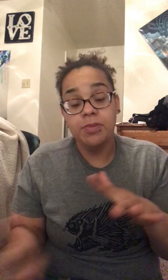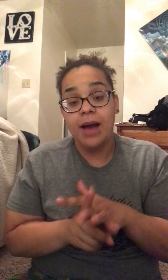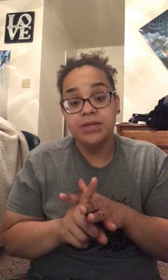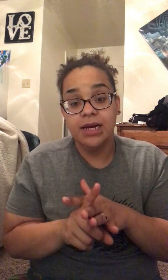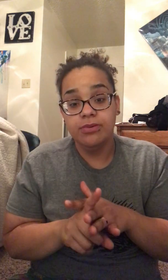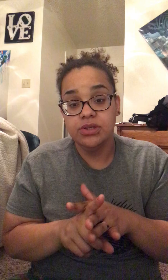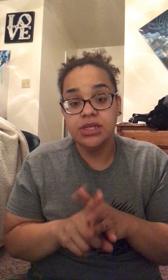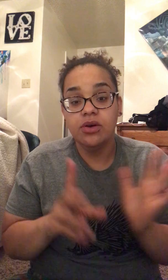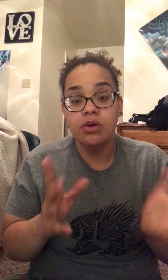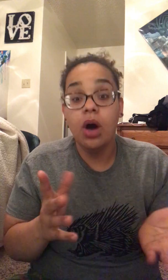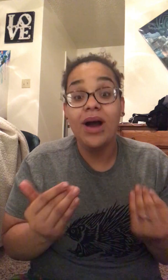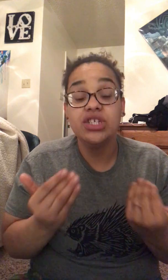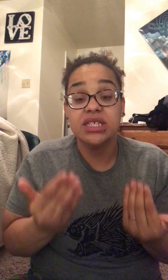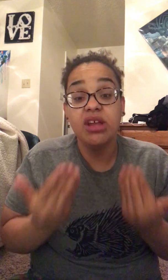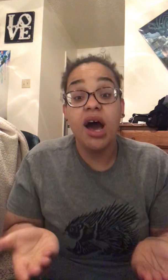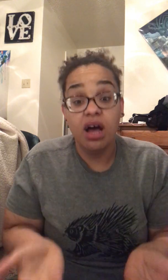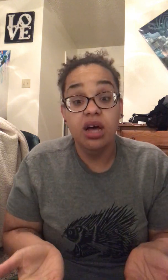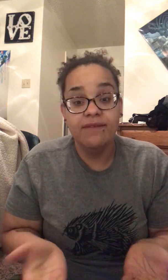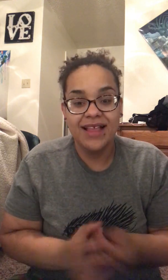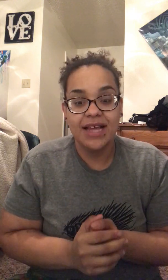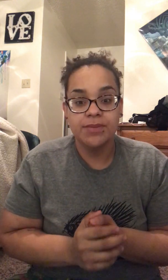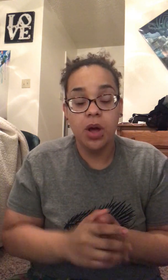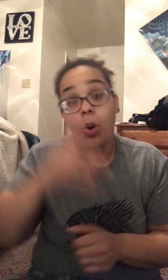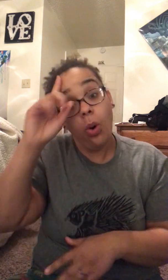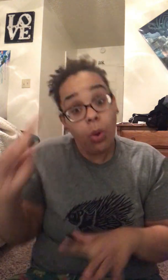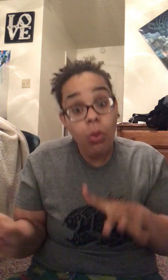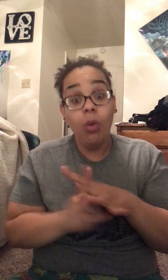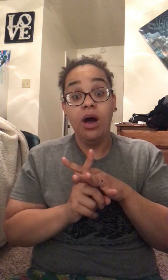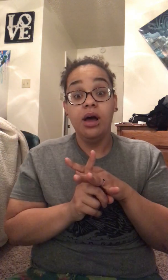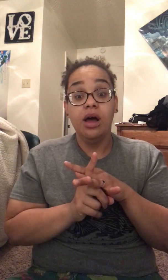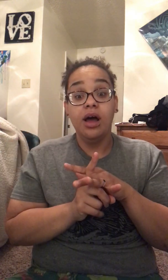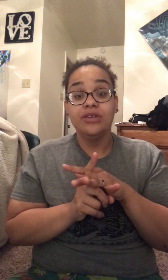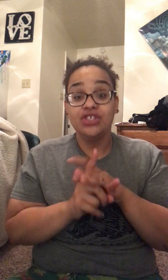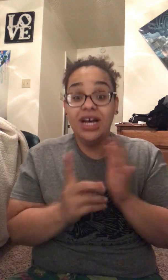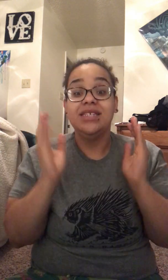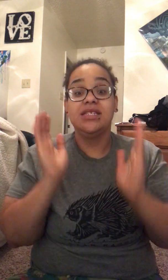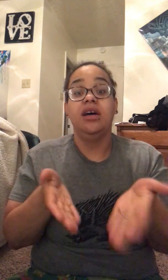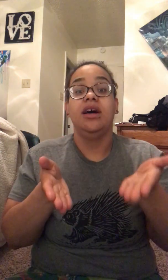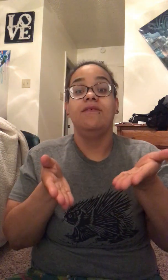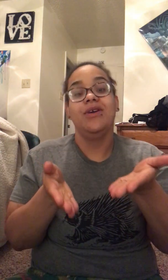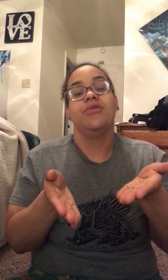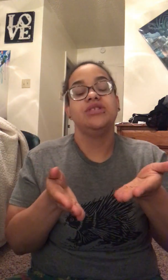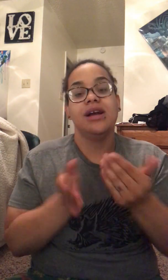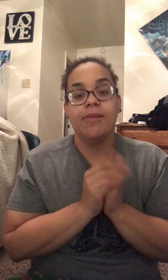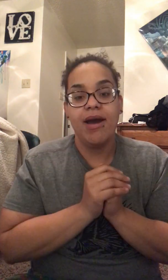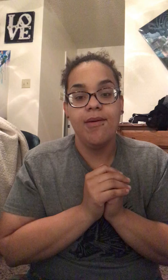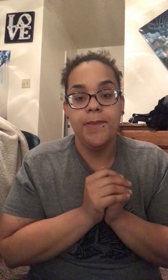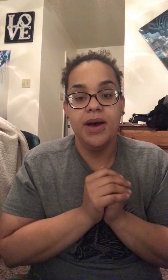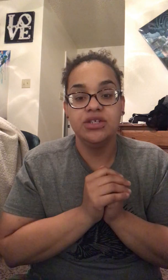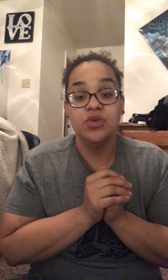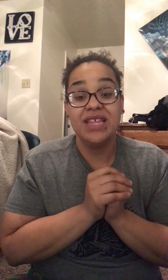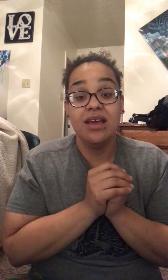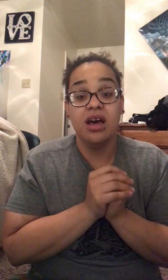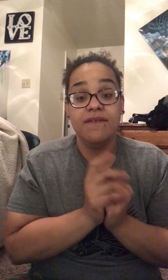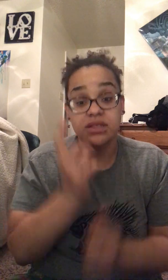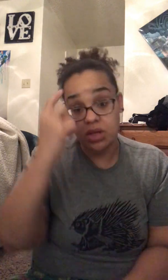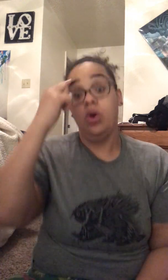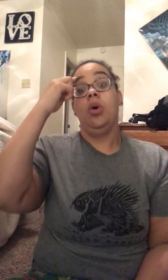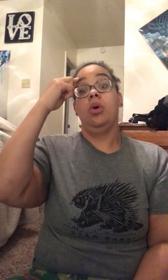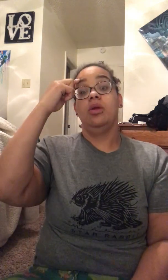popped up. So, oh, I just thought of, like that's about, oh, just thought of what we're talking about. But to think of is, oh, that's